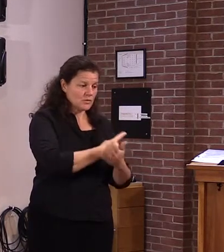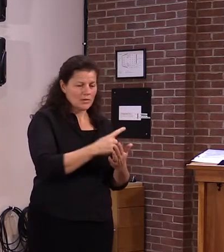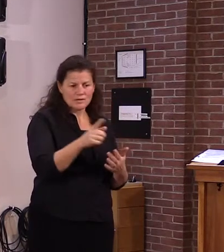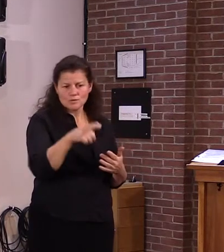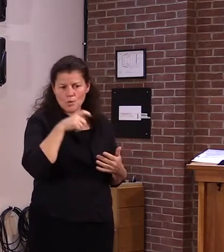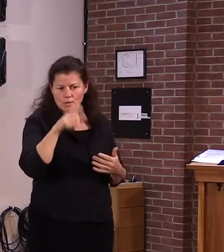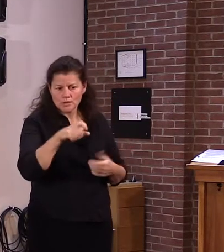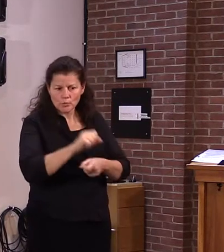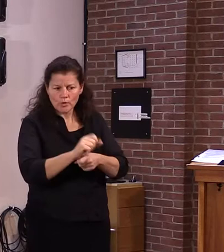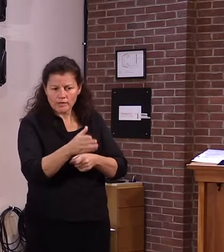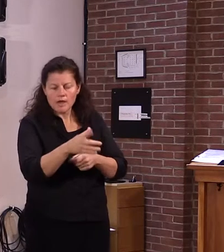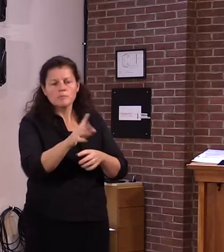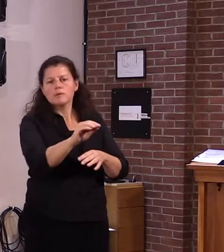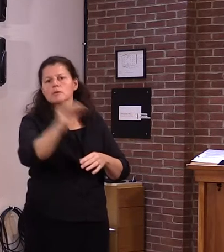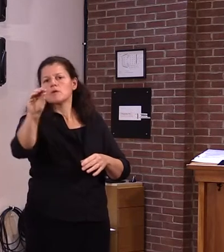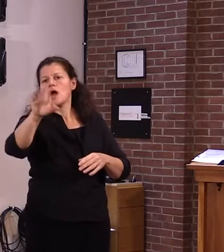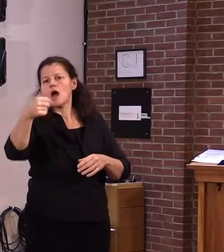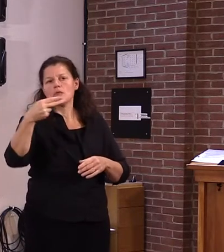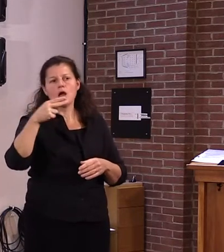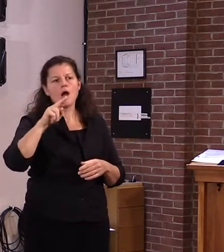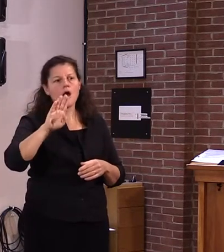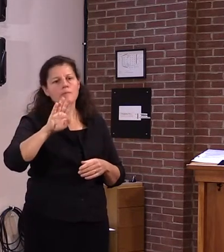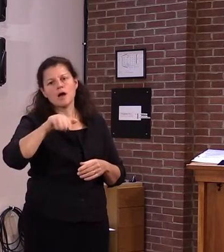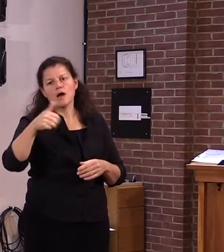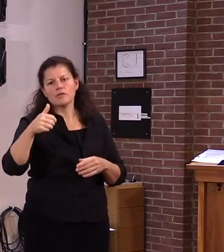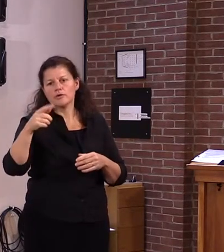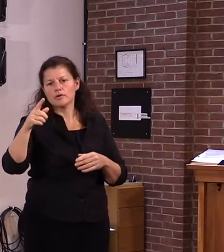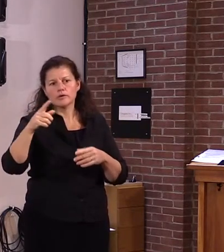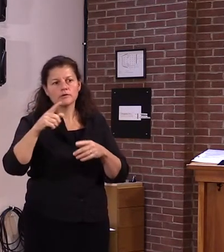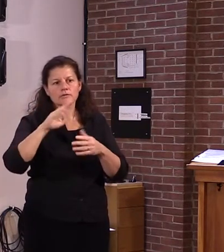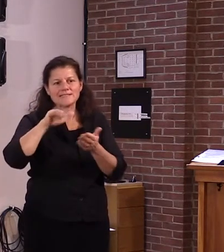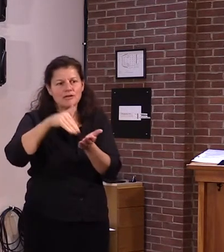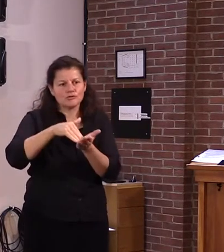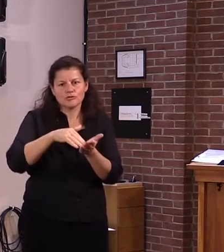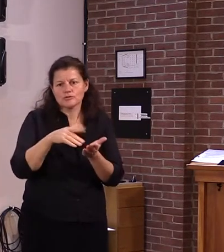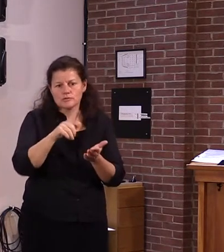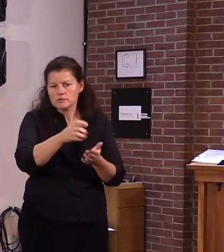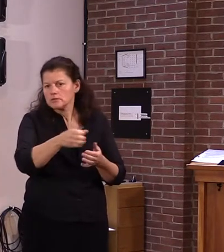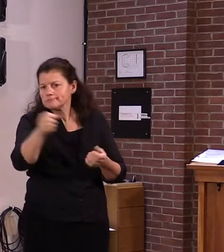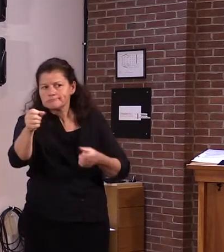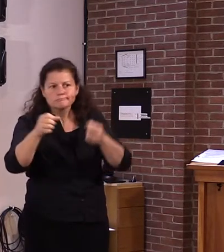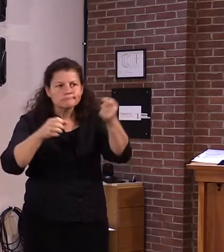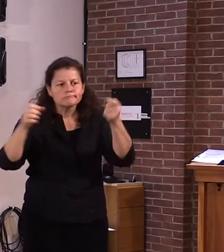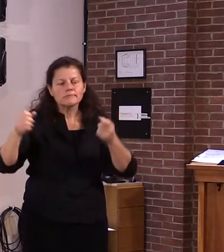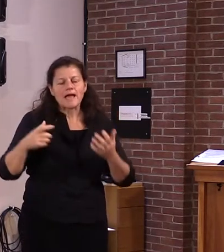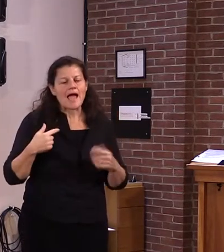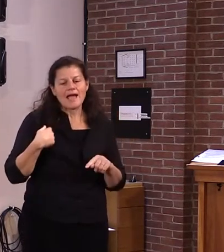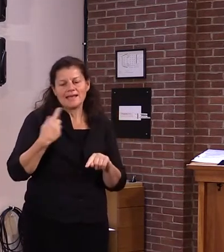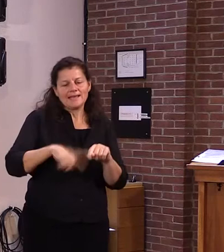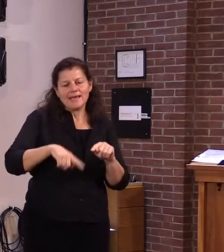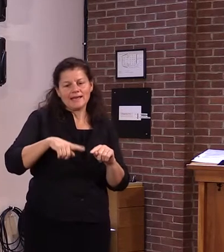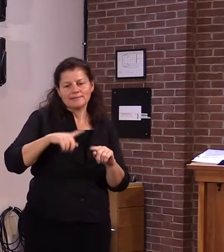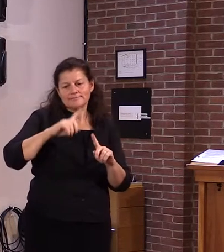that may need staff. We'll just have to see. I can't give you a specific answer right now.